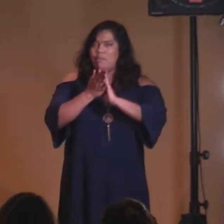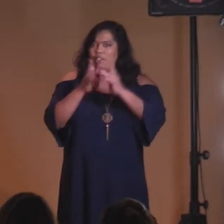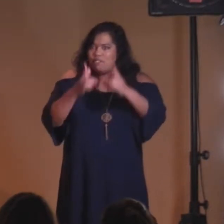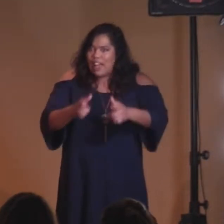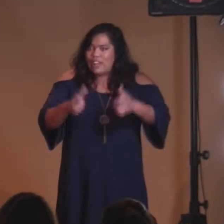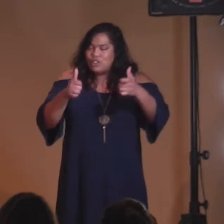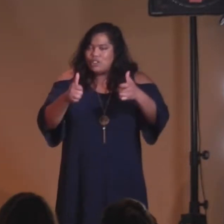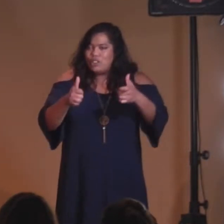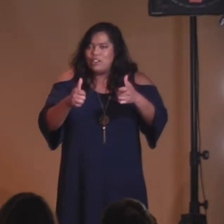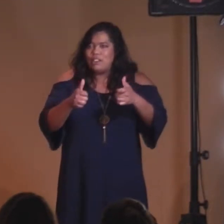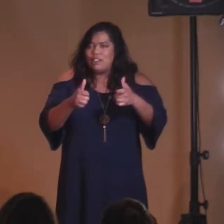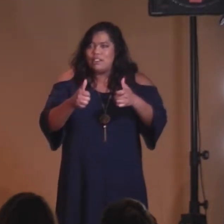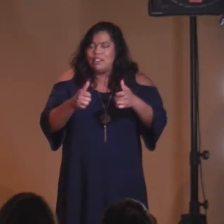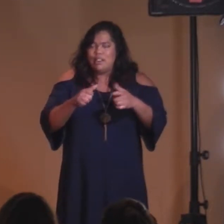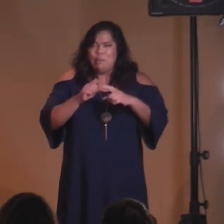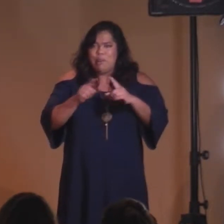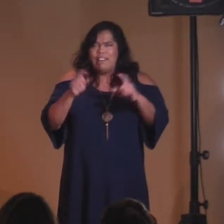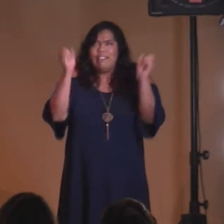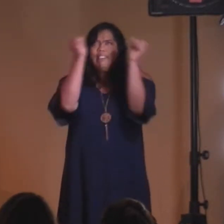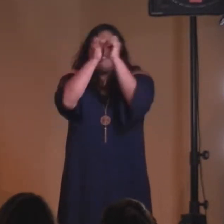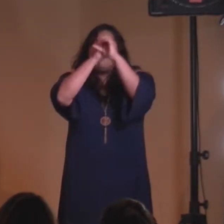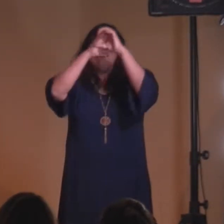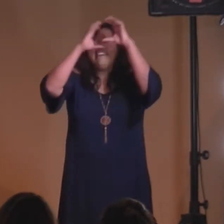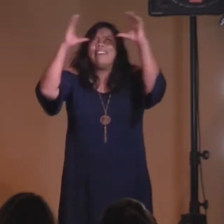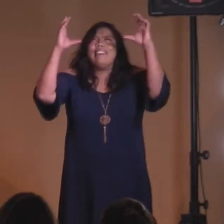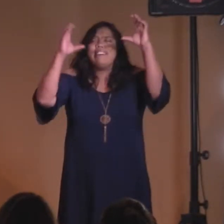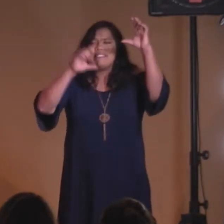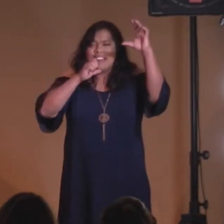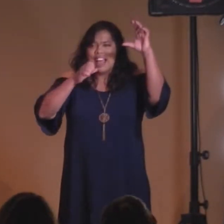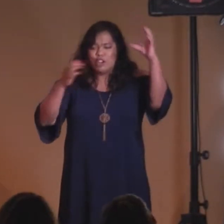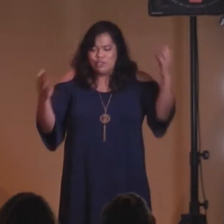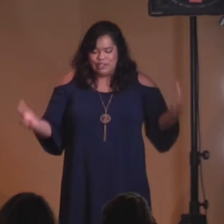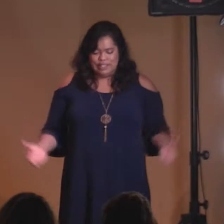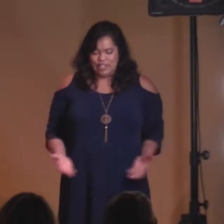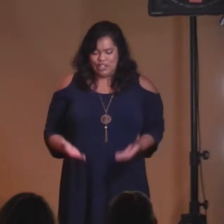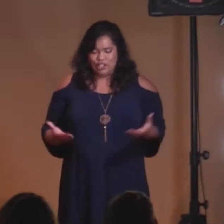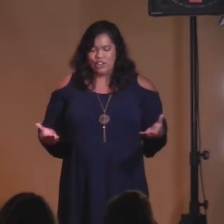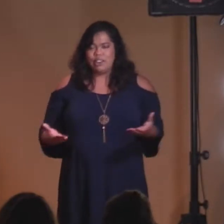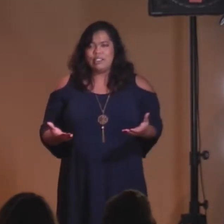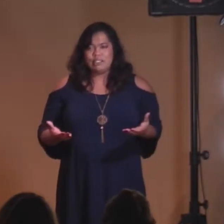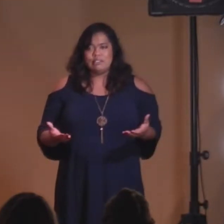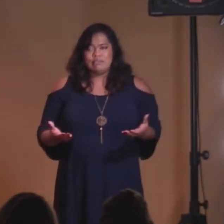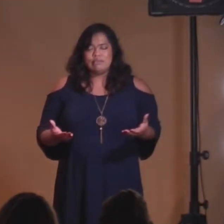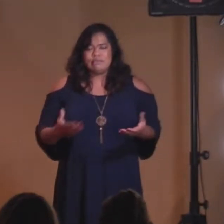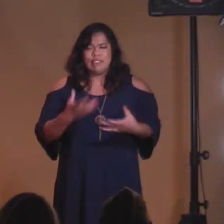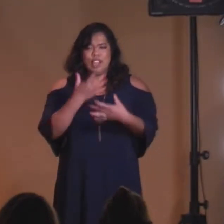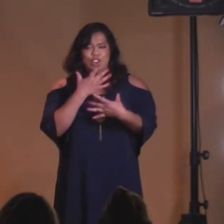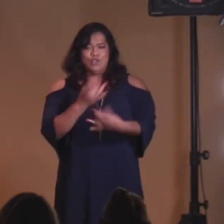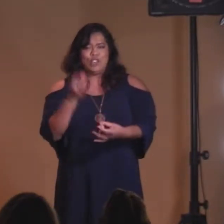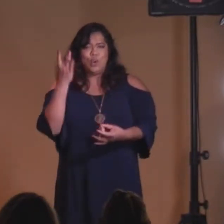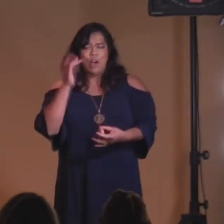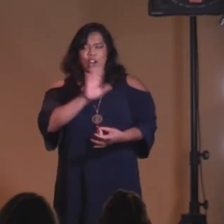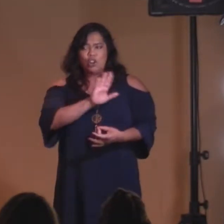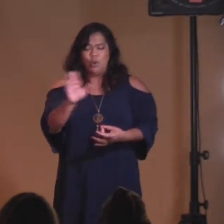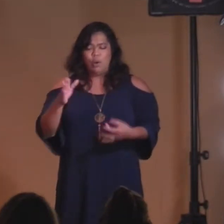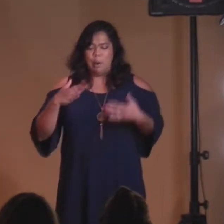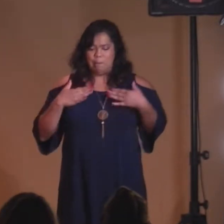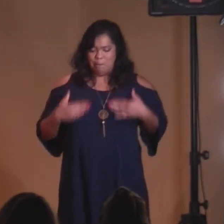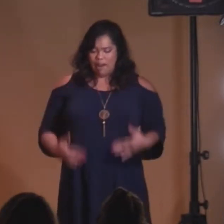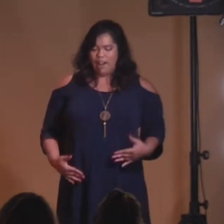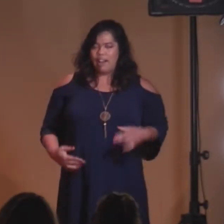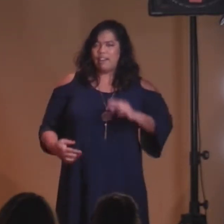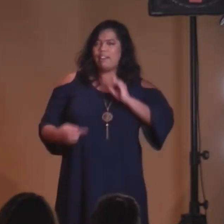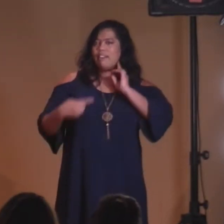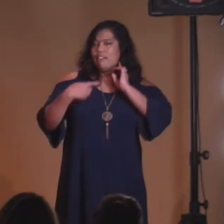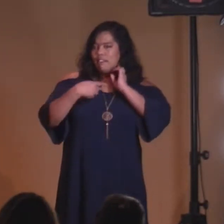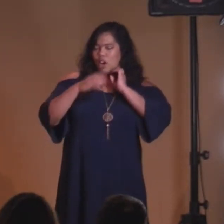not here. They're not here. But your body can respond as if they were.